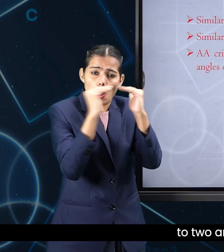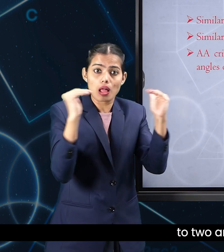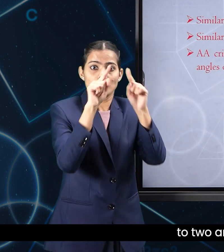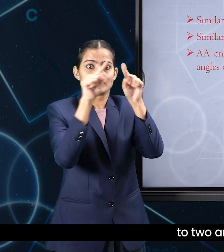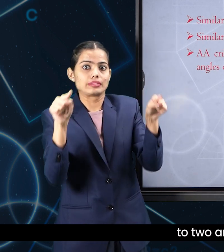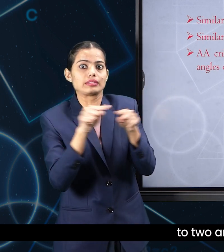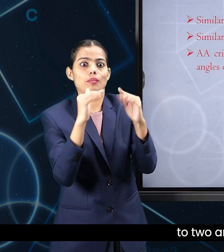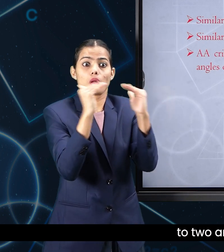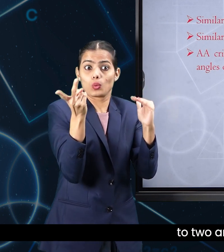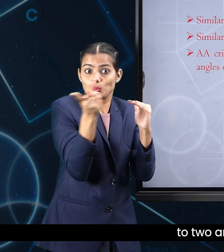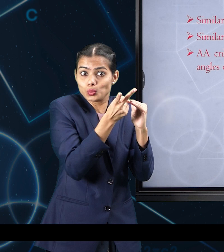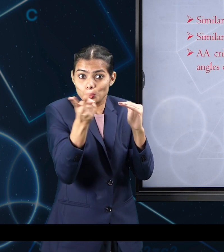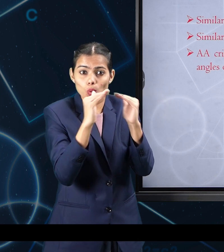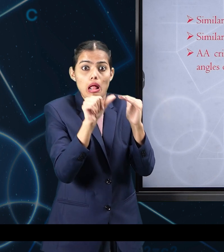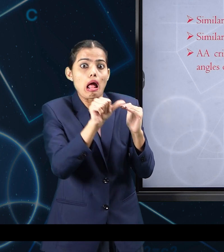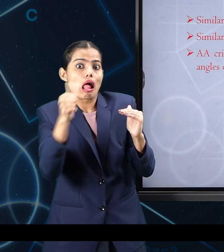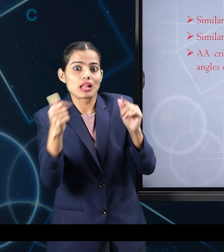of another triangle, they are similar.